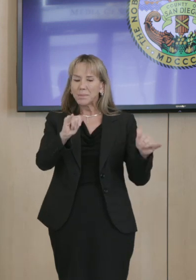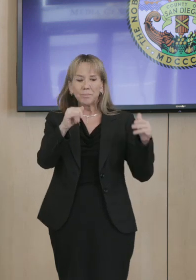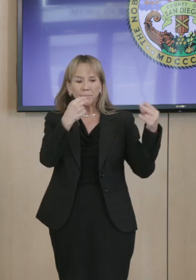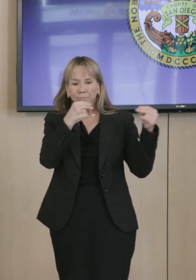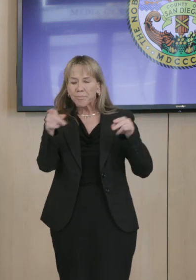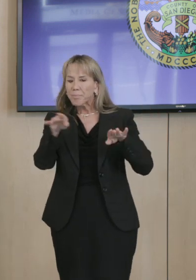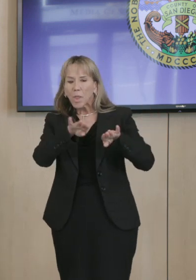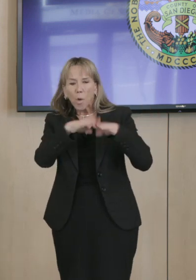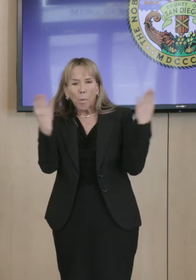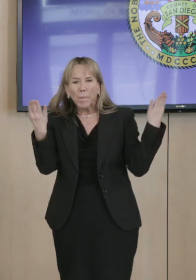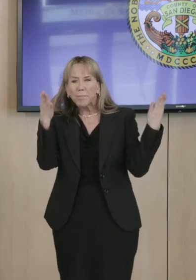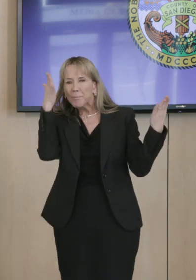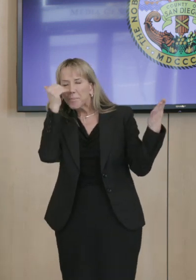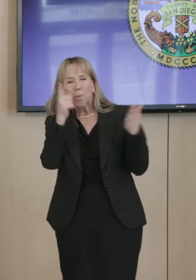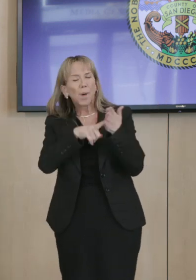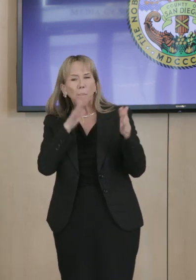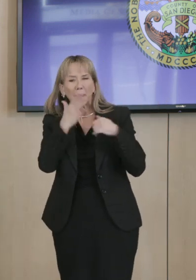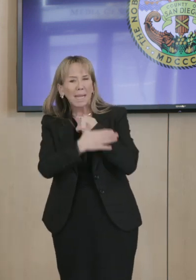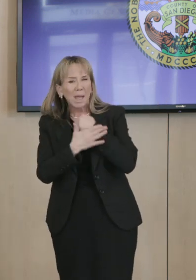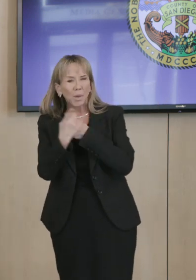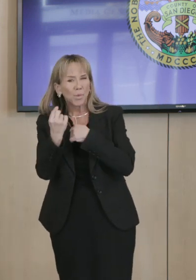time?